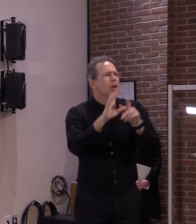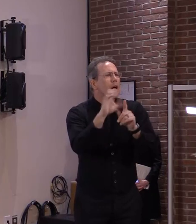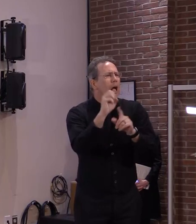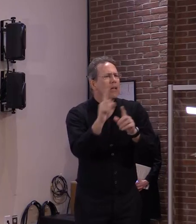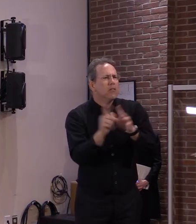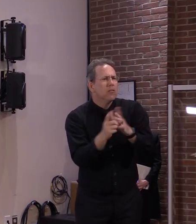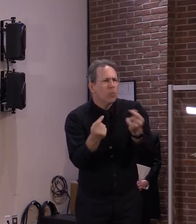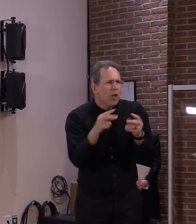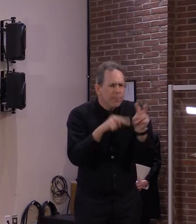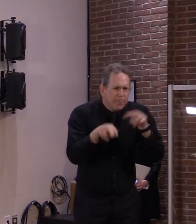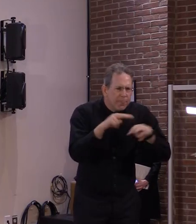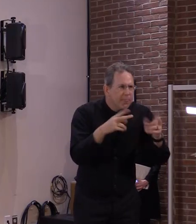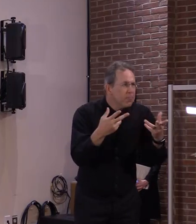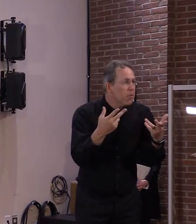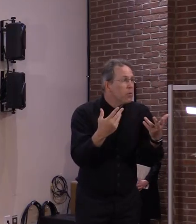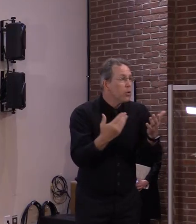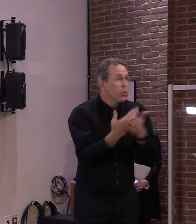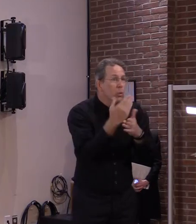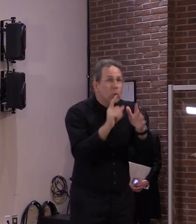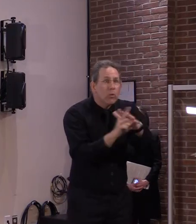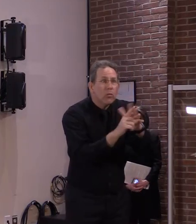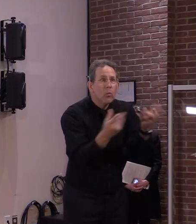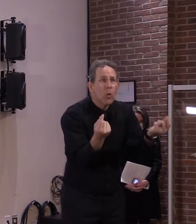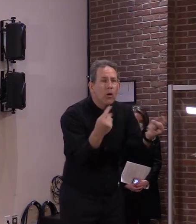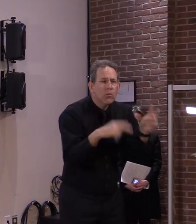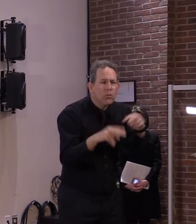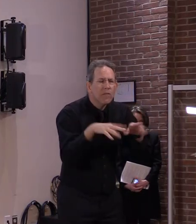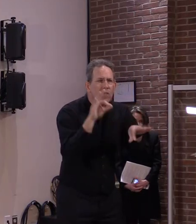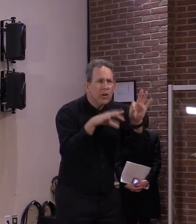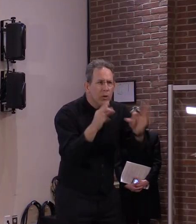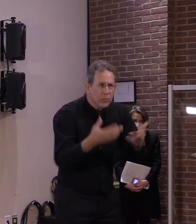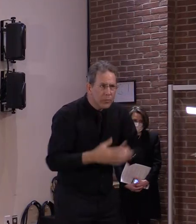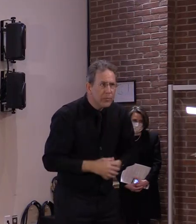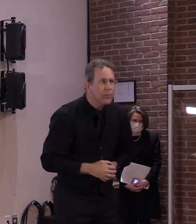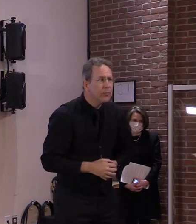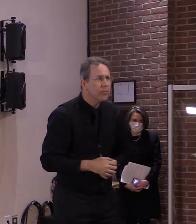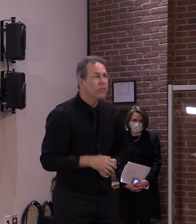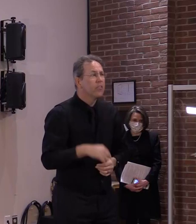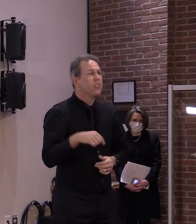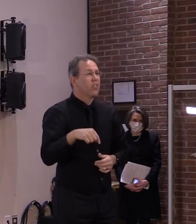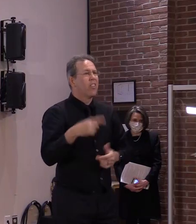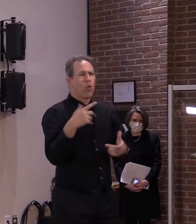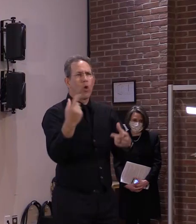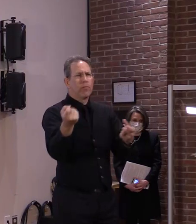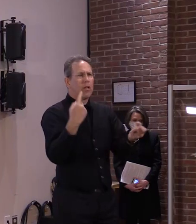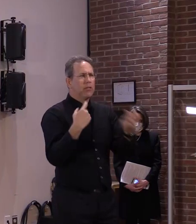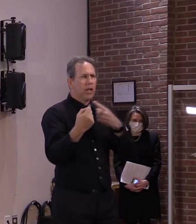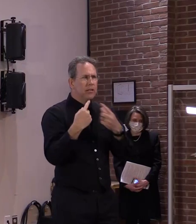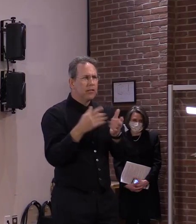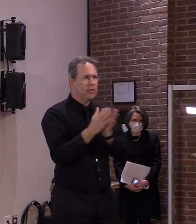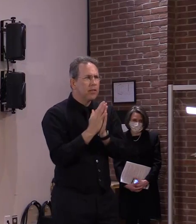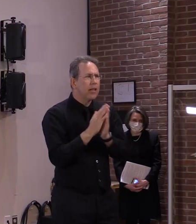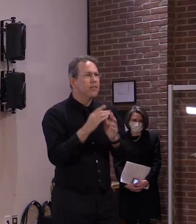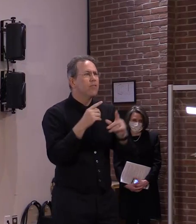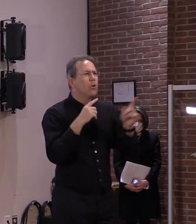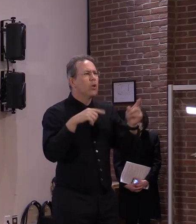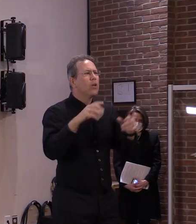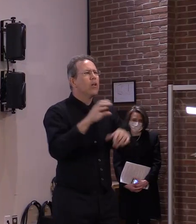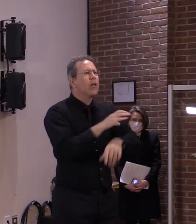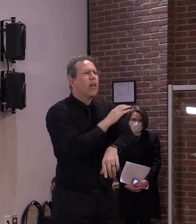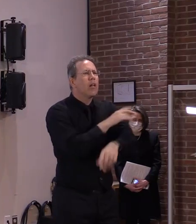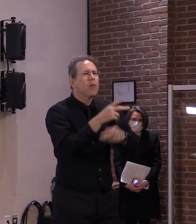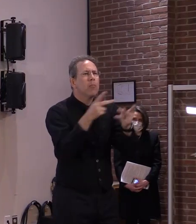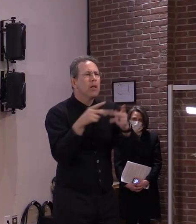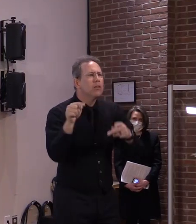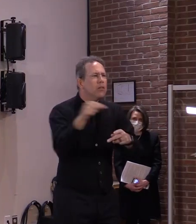in, because they've been really requesting that the clinical community, now that they have knowledge about this